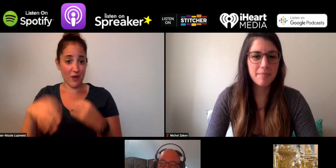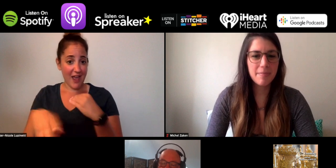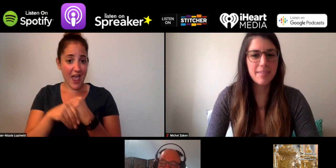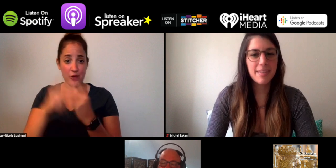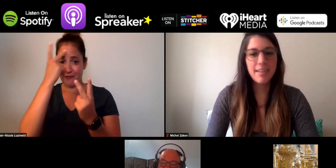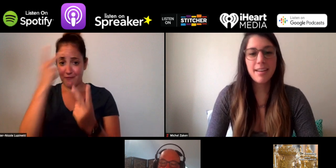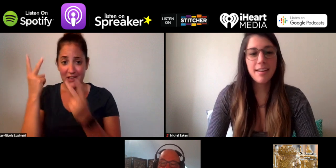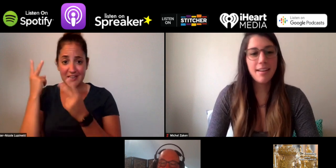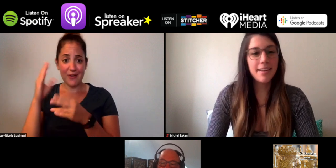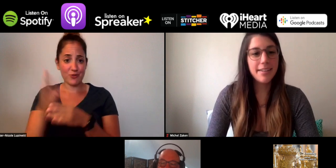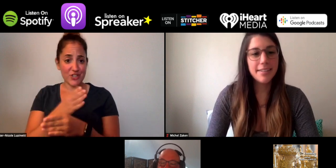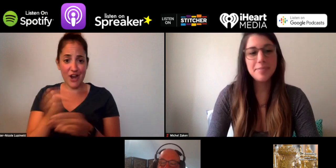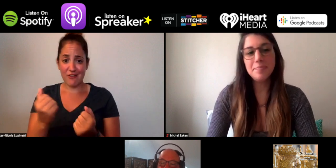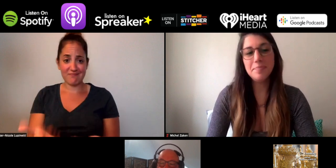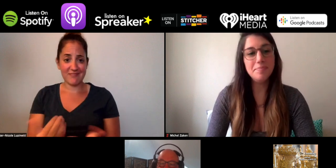reflect on,